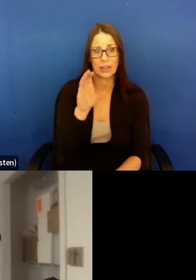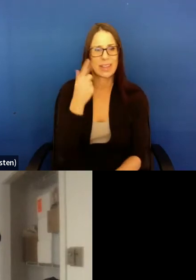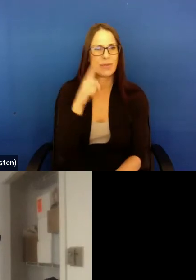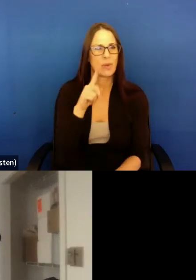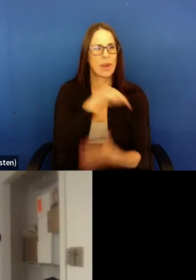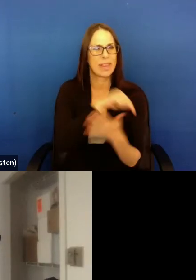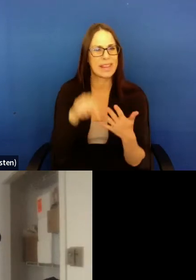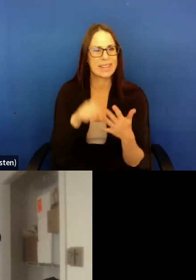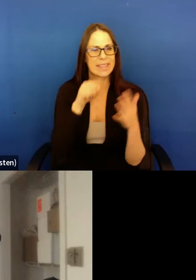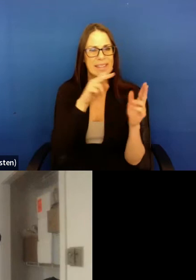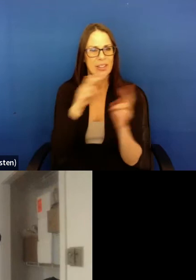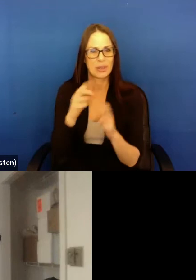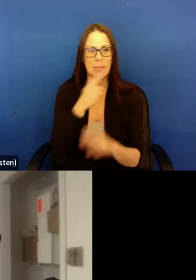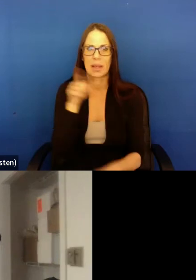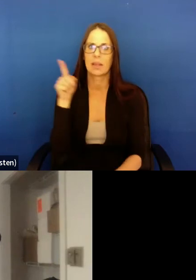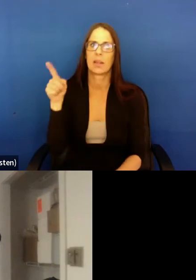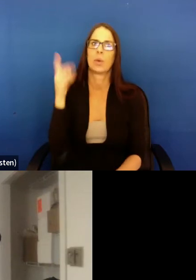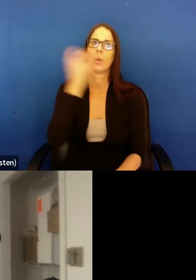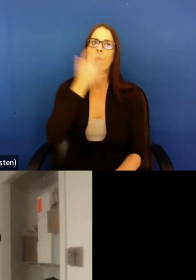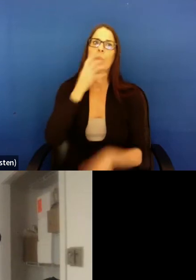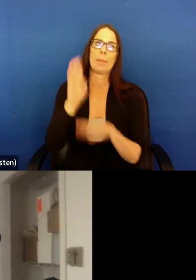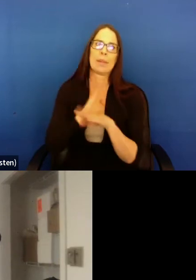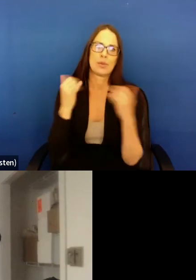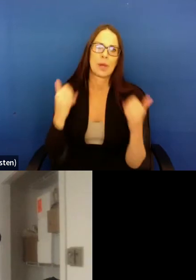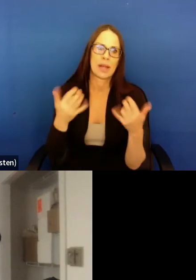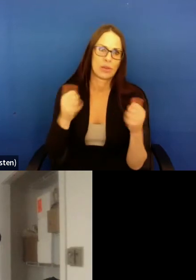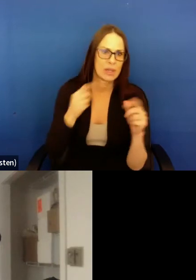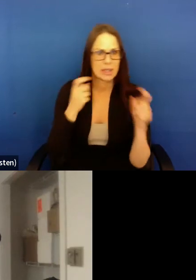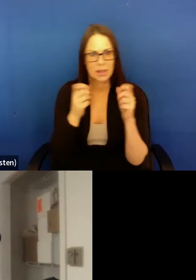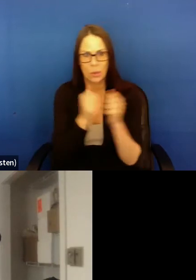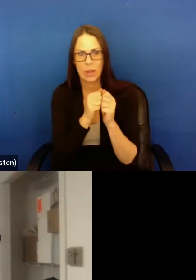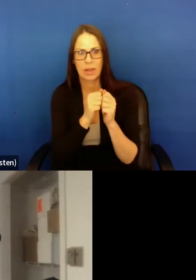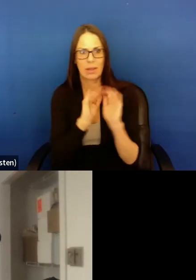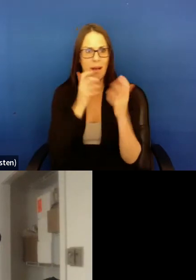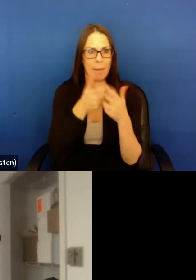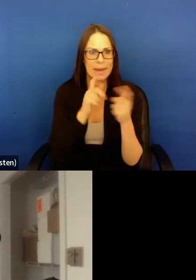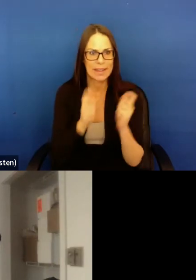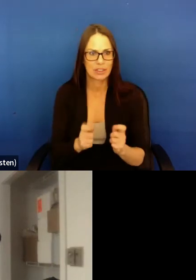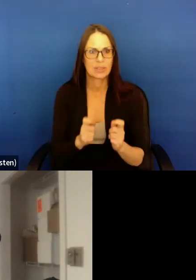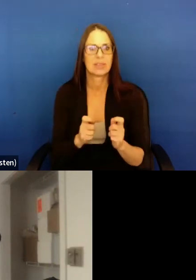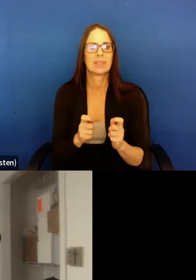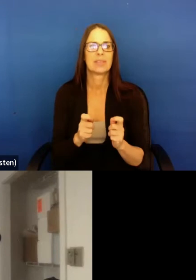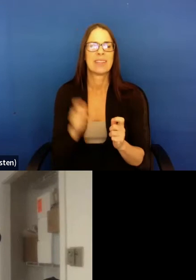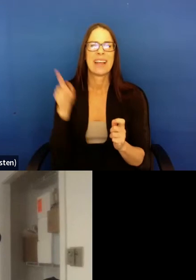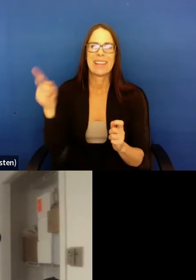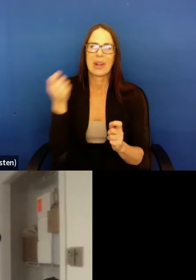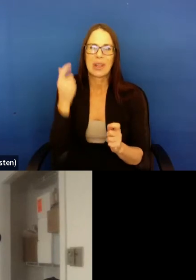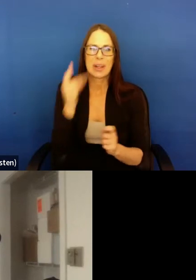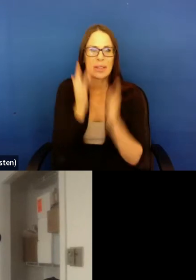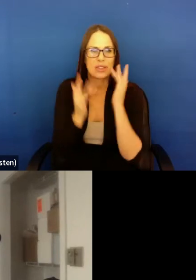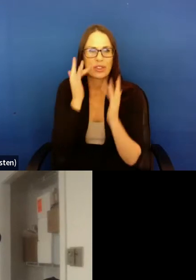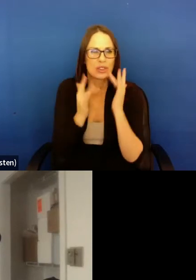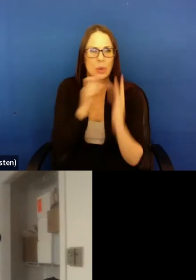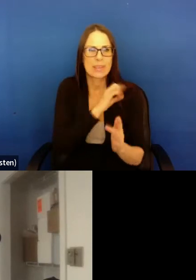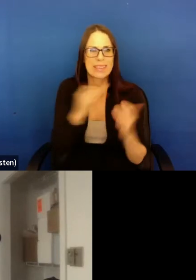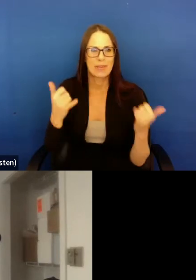they're extremely busy right now trying to deal with accommodations and everything. And they're also a little bit short-staffed right now.